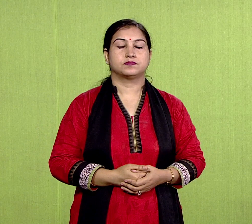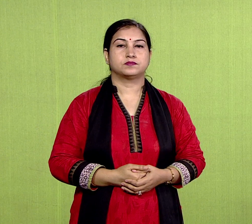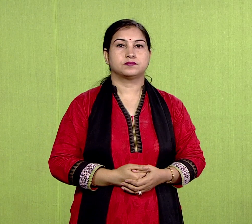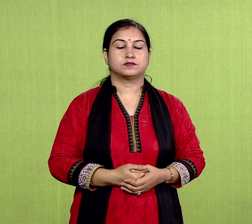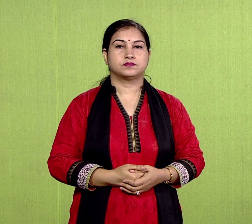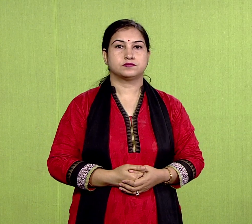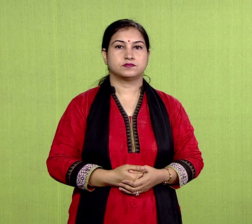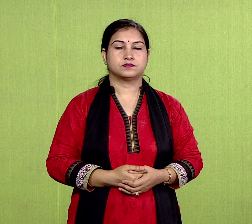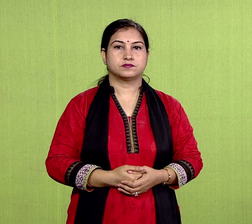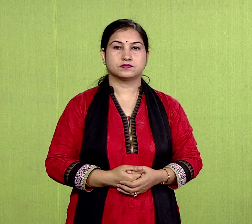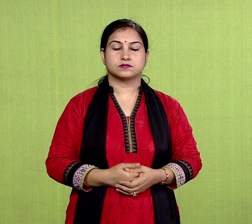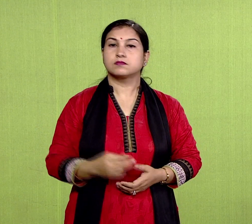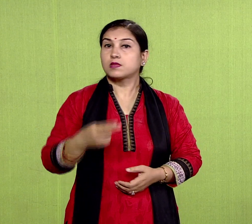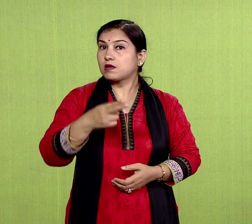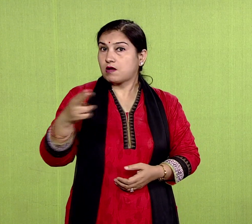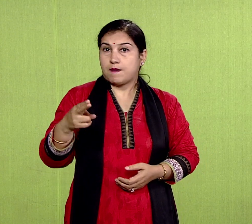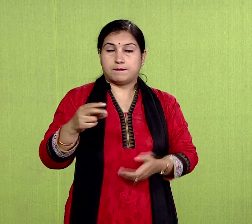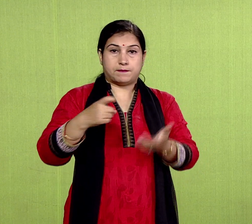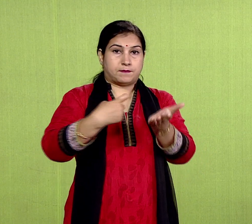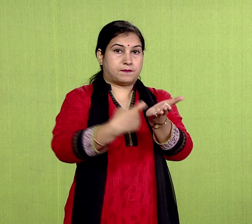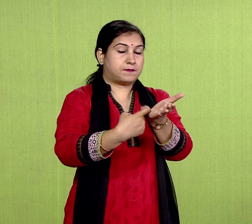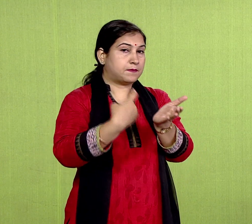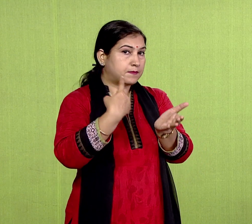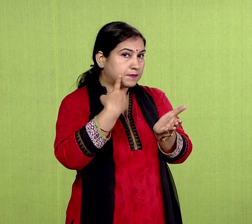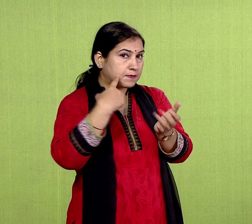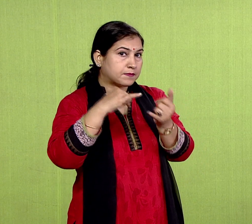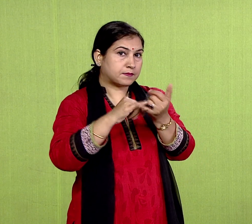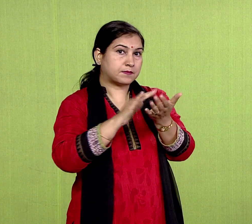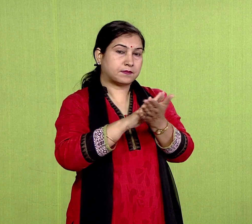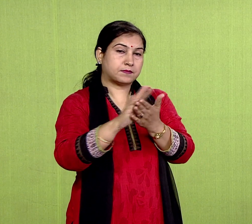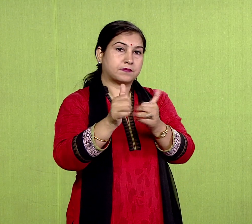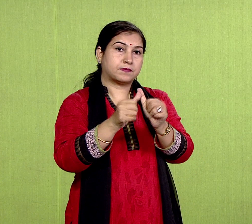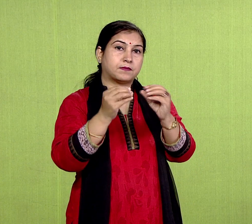Rishabh Nath was the first Tirthankara